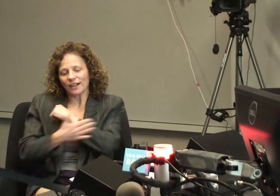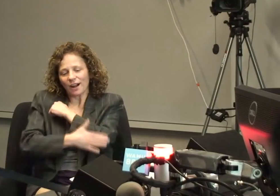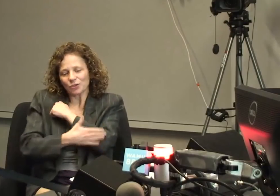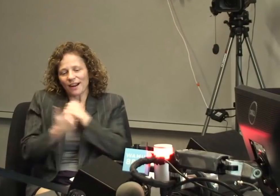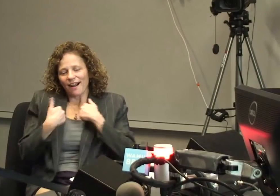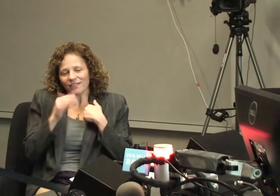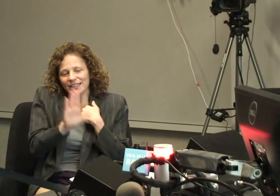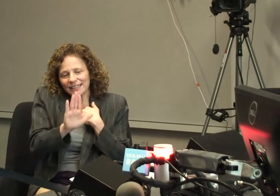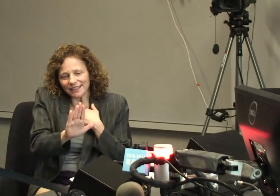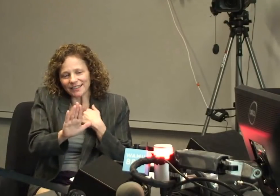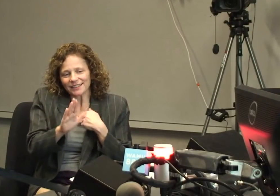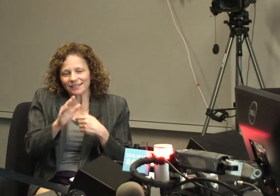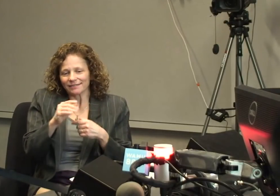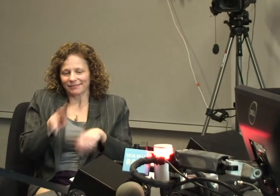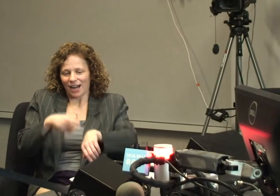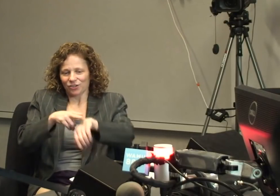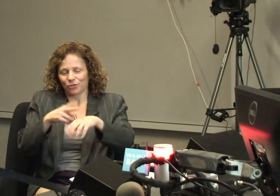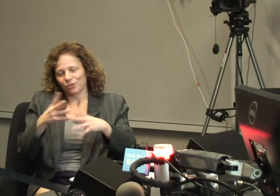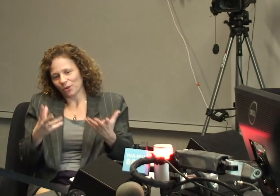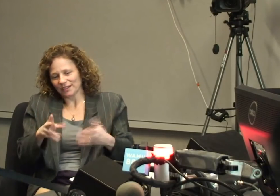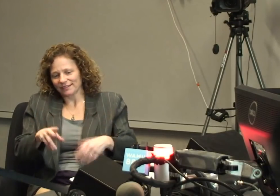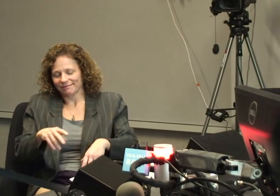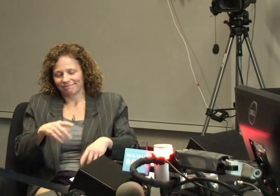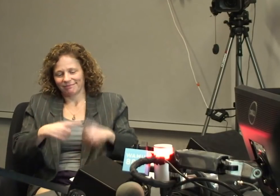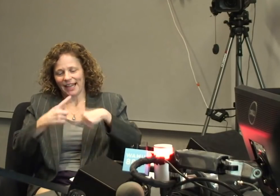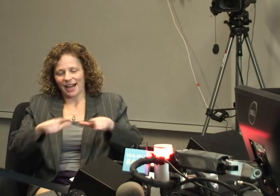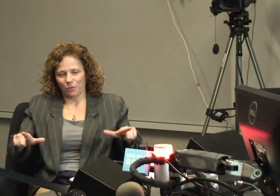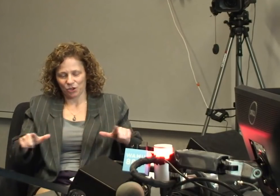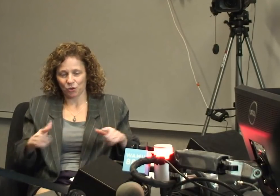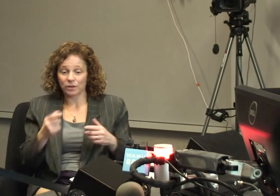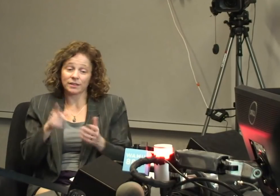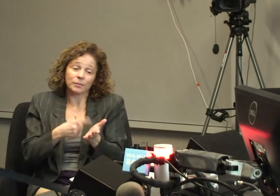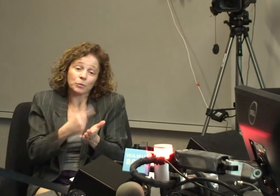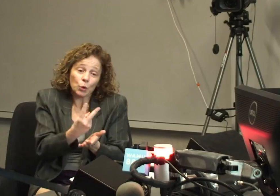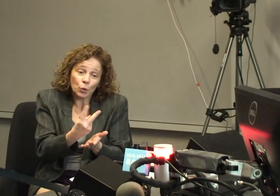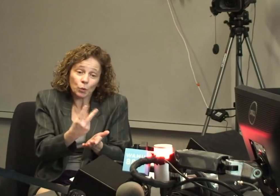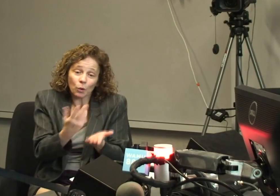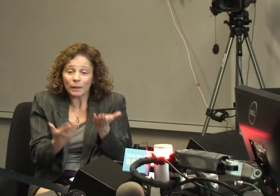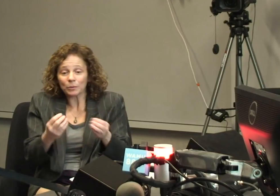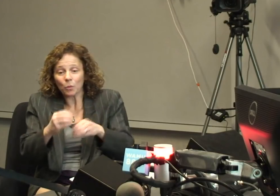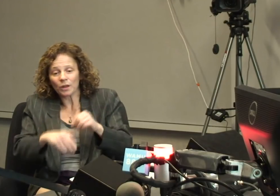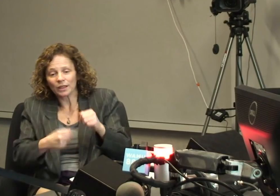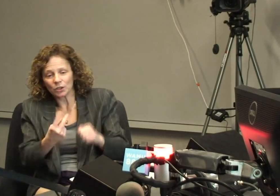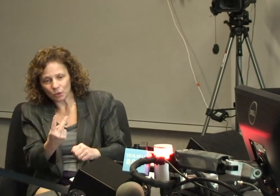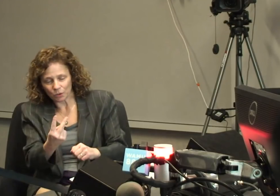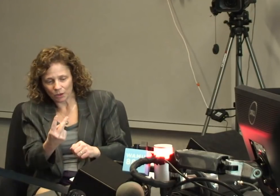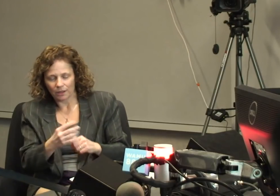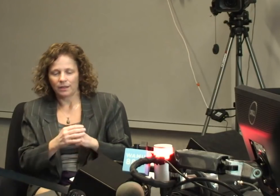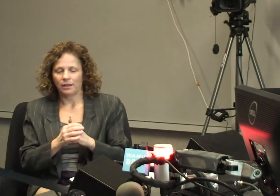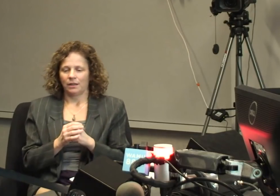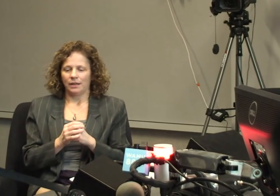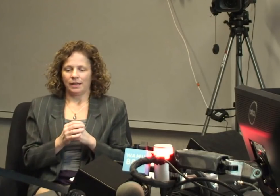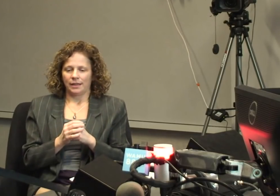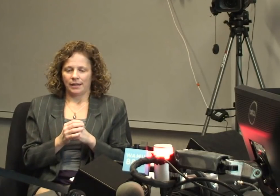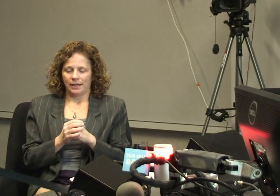Well, you know, every country has an indigenous natural sign language that's true for that particular country. There may be one or two or more